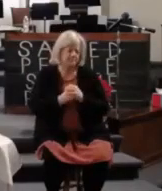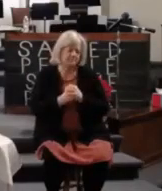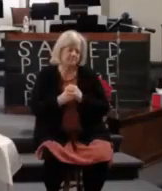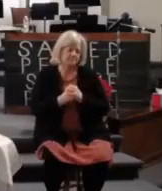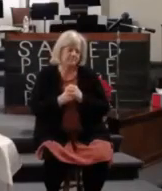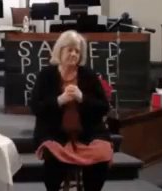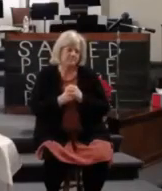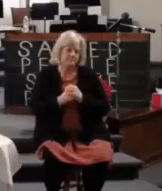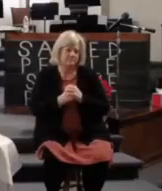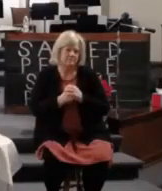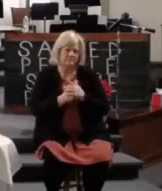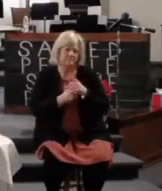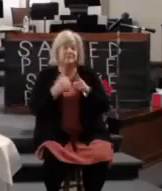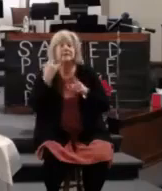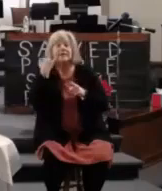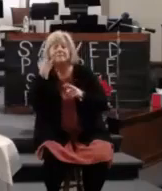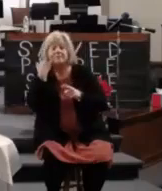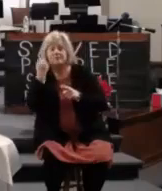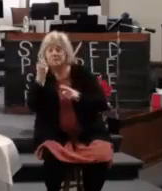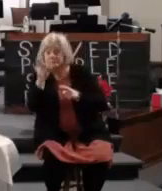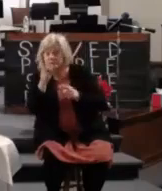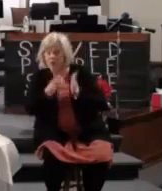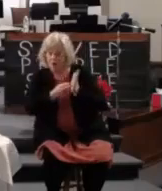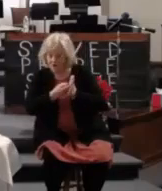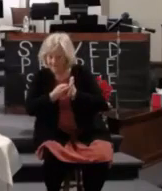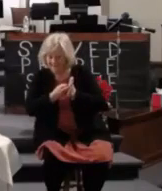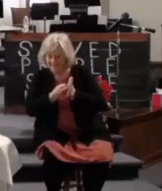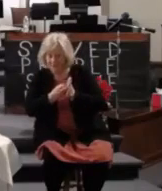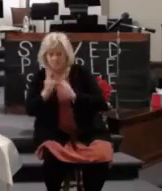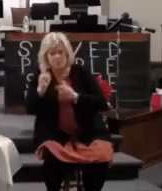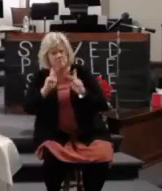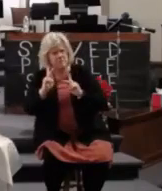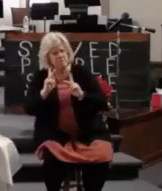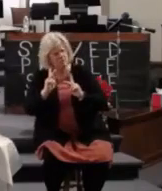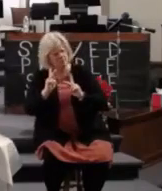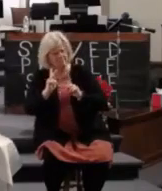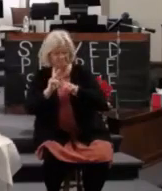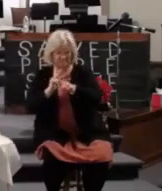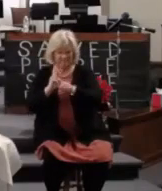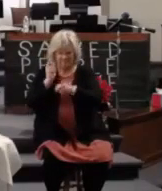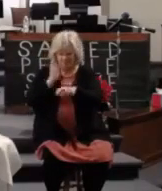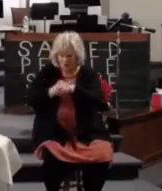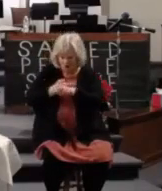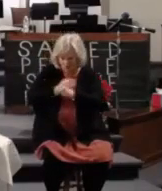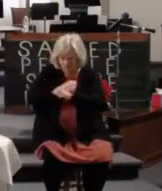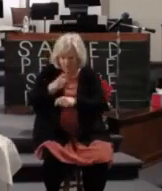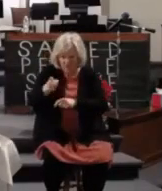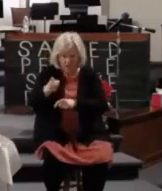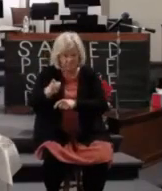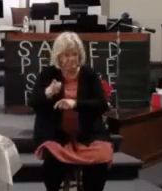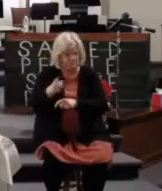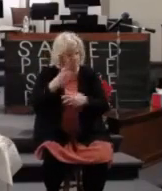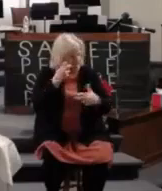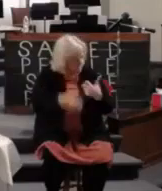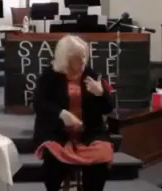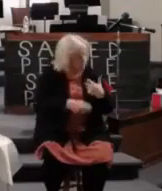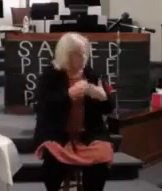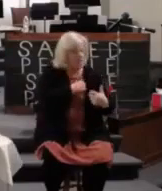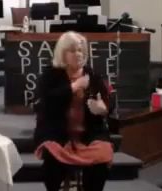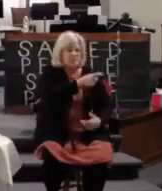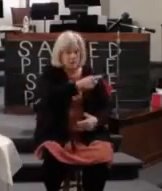that's the word, if we're honest, people can be hard to love. Again, an amen on that